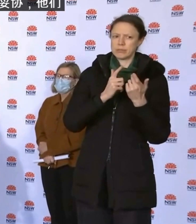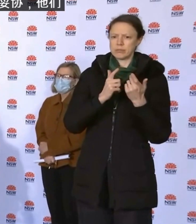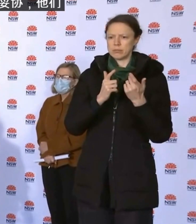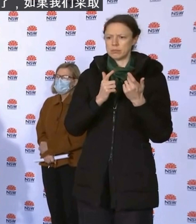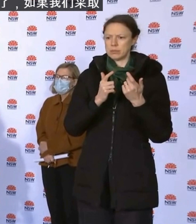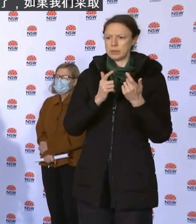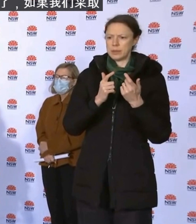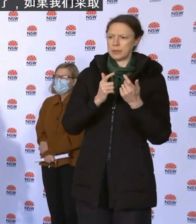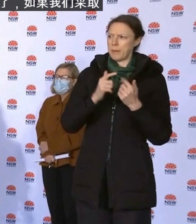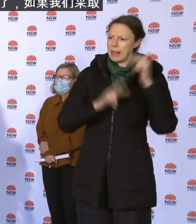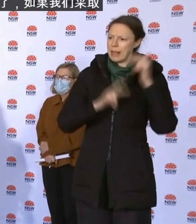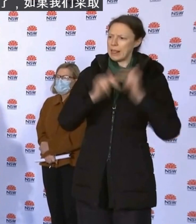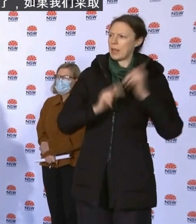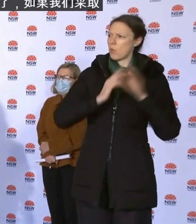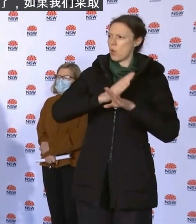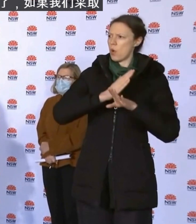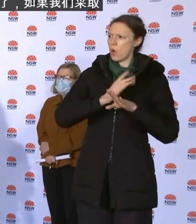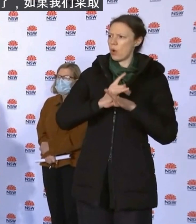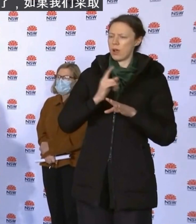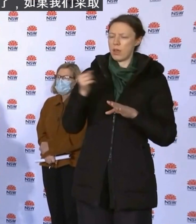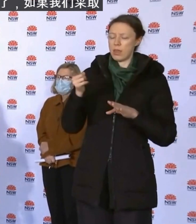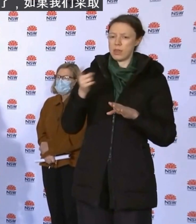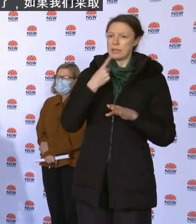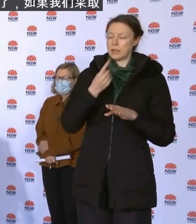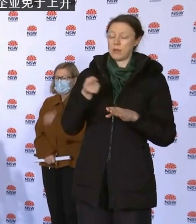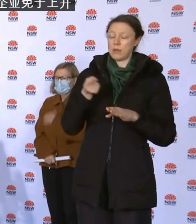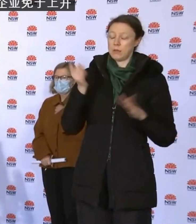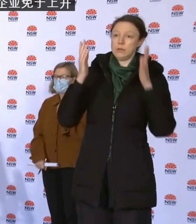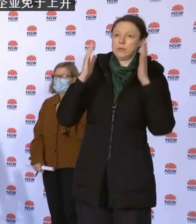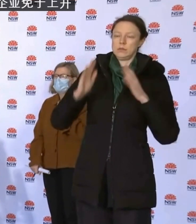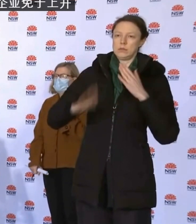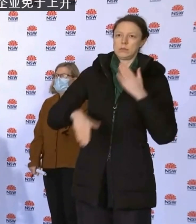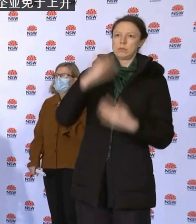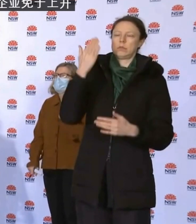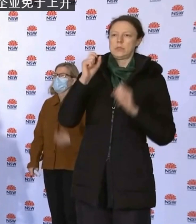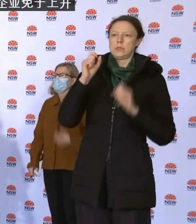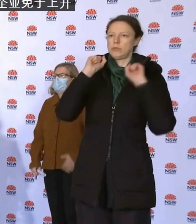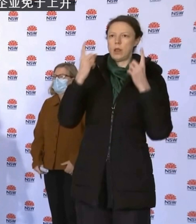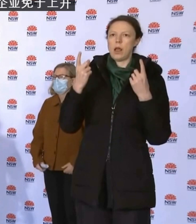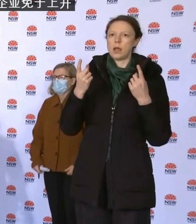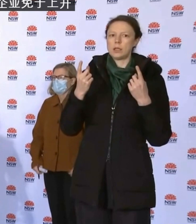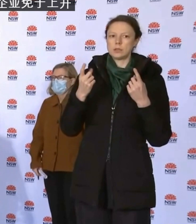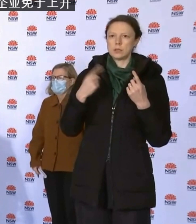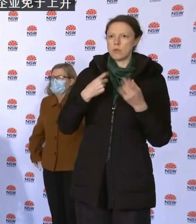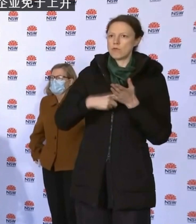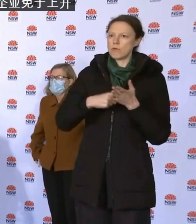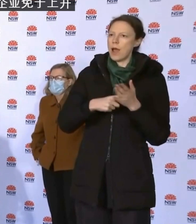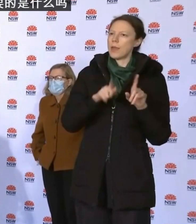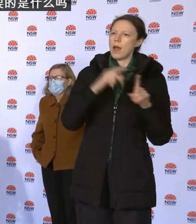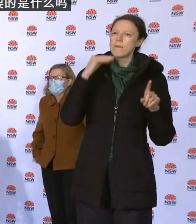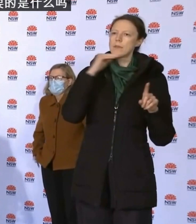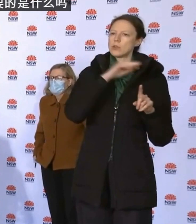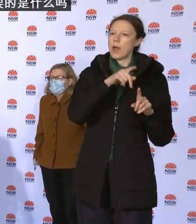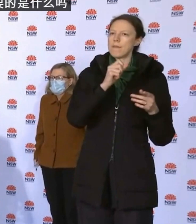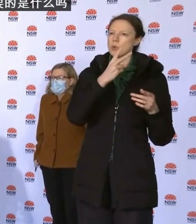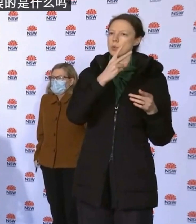that? They're saying again today that they were blindsided by this, that if we took the Victorian approach of 25%, it would save businesses from going under. Can